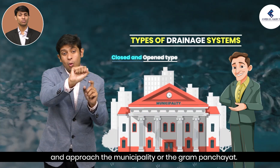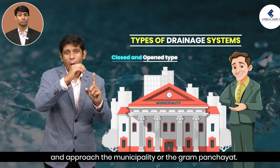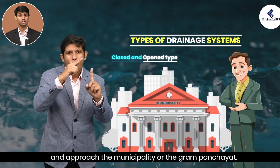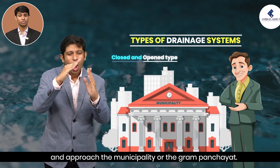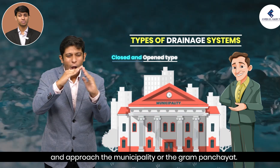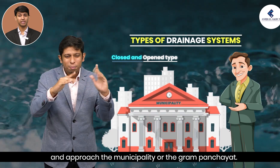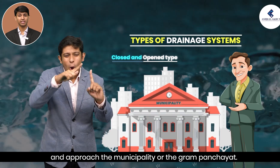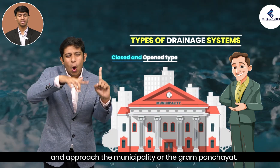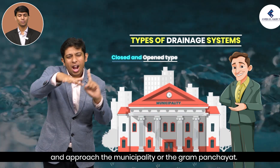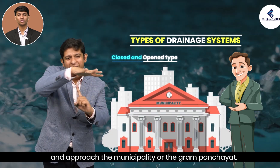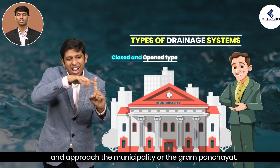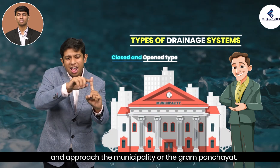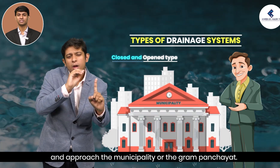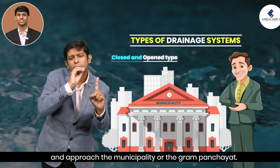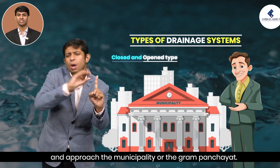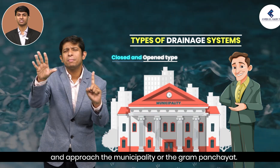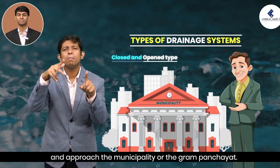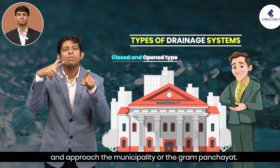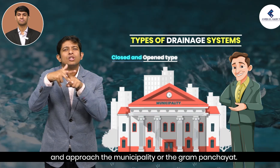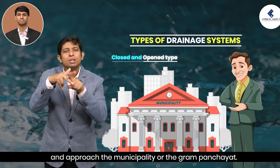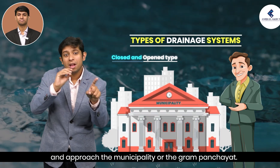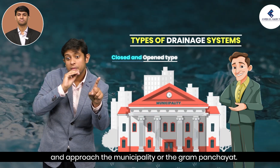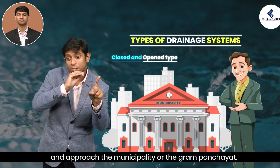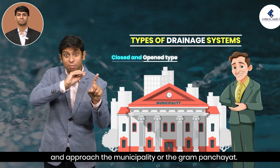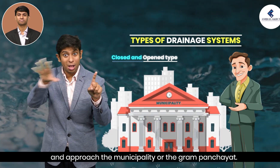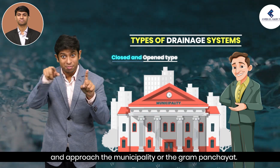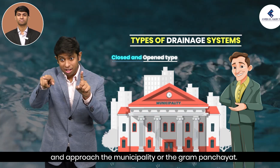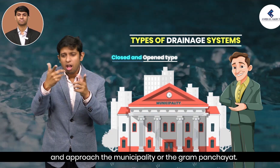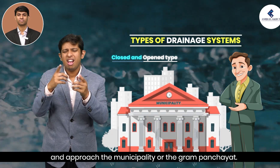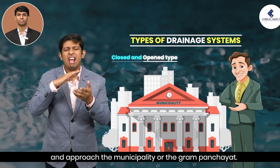and approach the municipality or the Gram Panchayat.